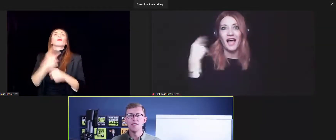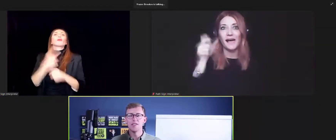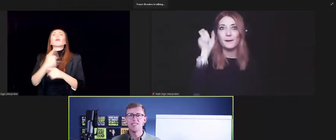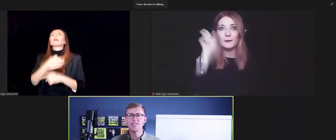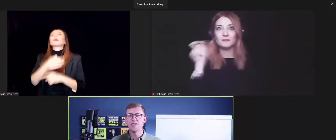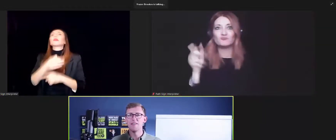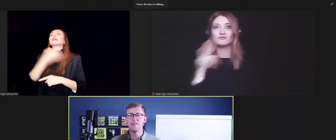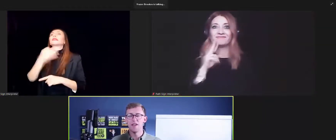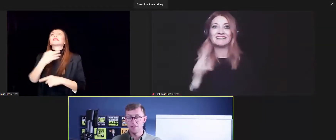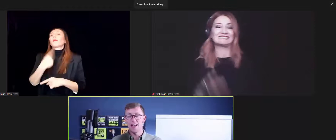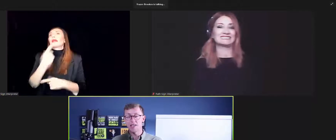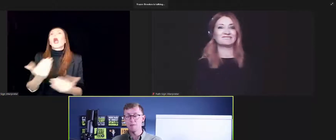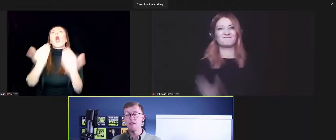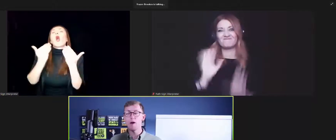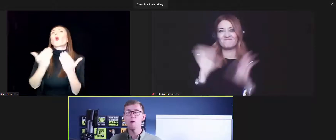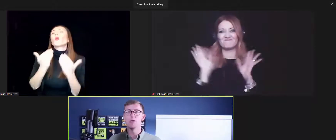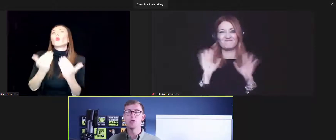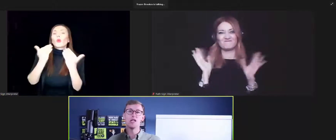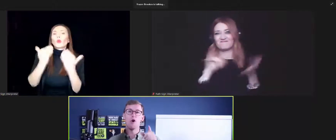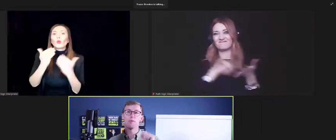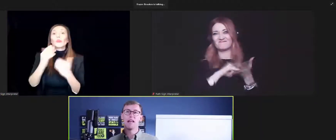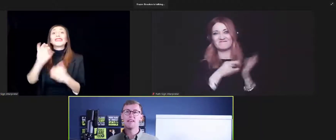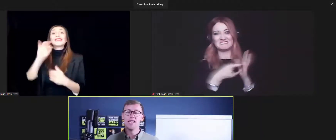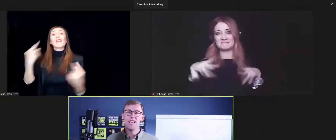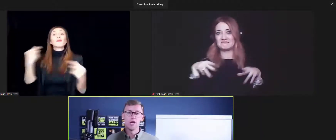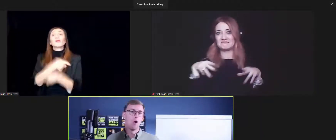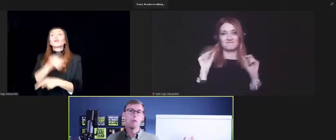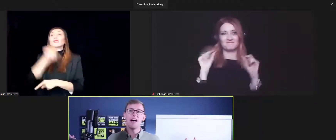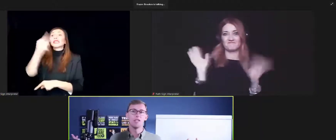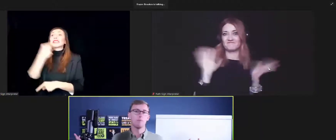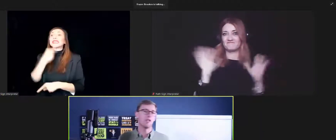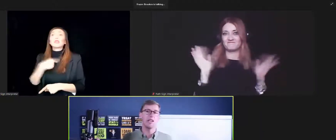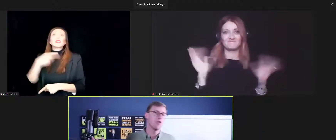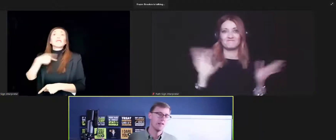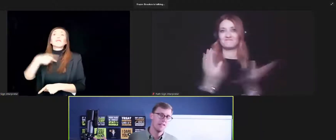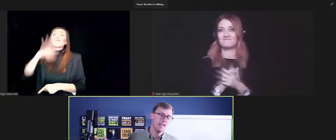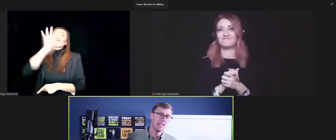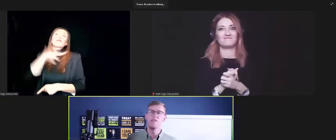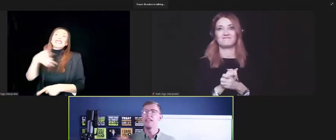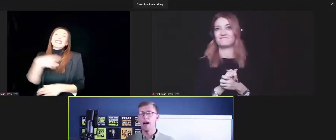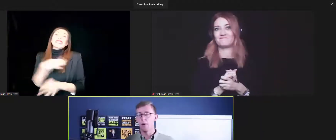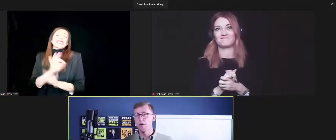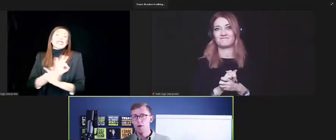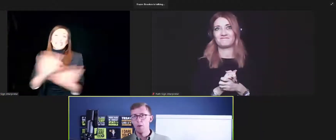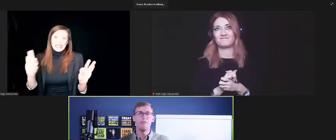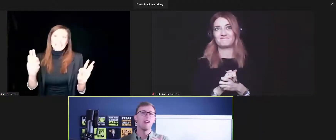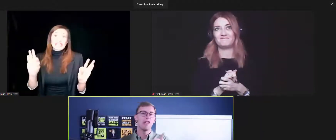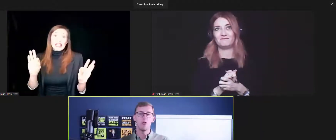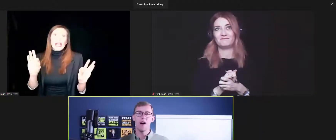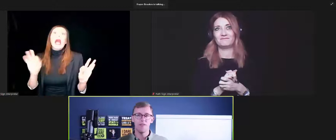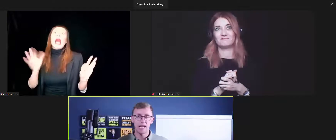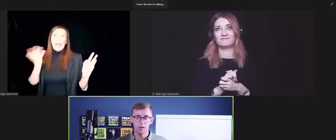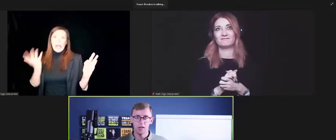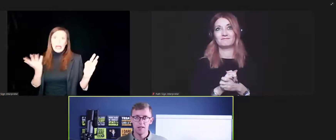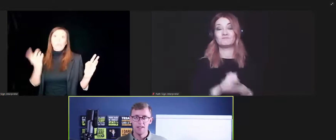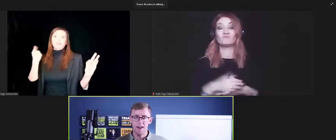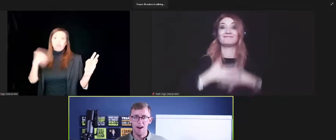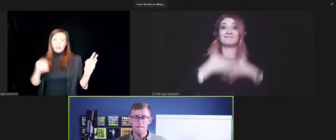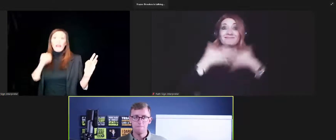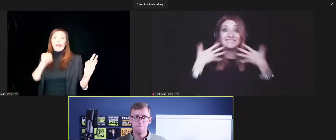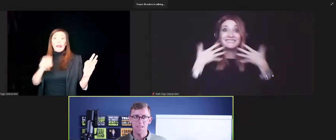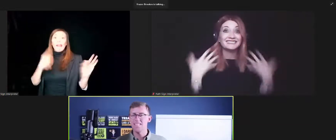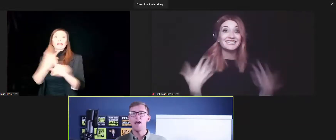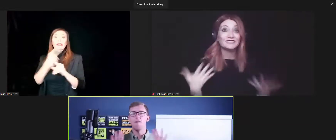would ask them if they'd be open to see your plan. Your plan is a presentation. It's a video, whatever it is you have available. All